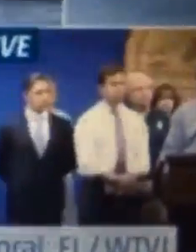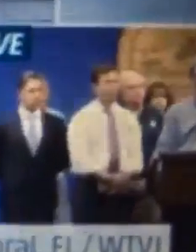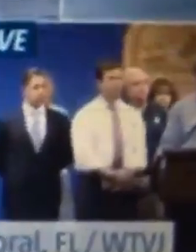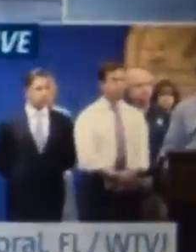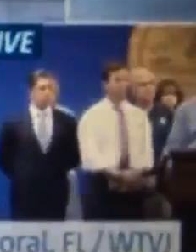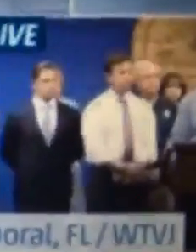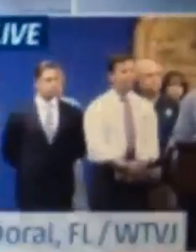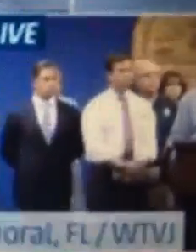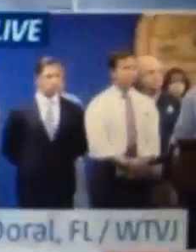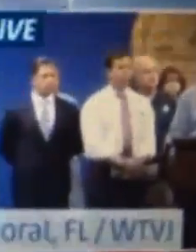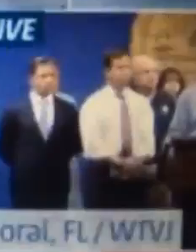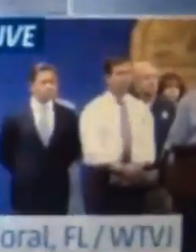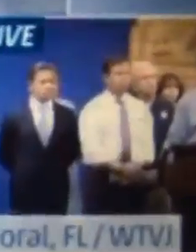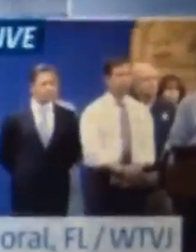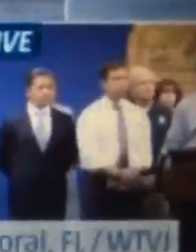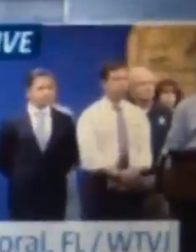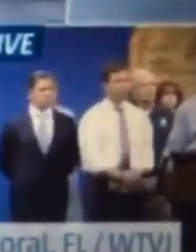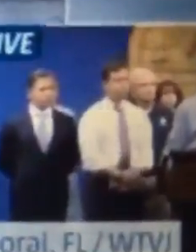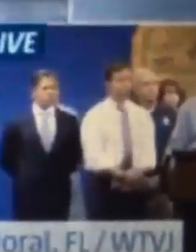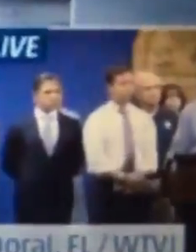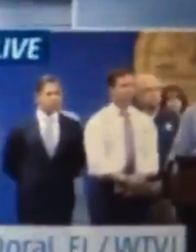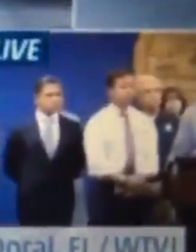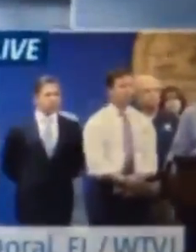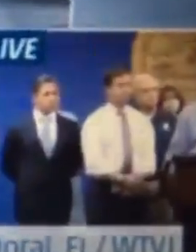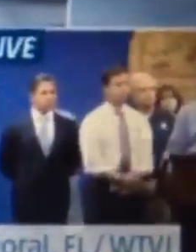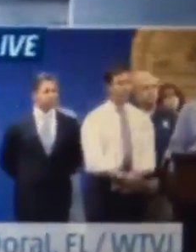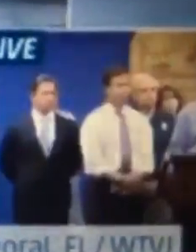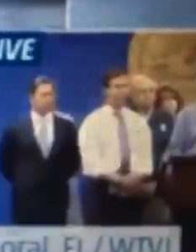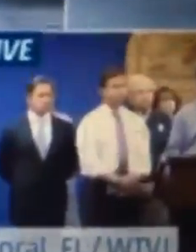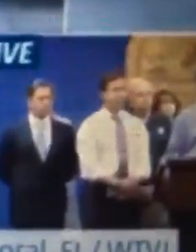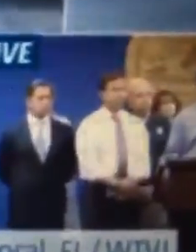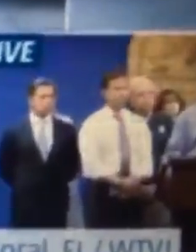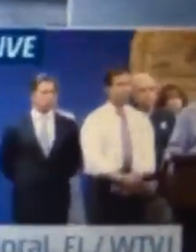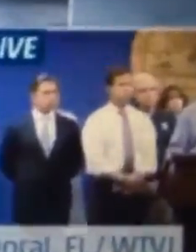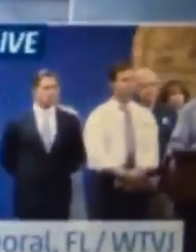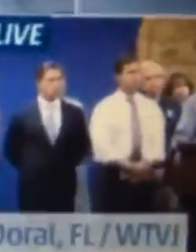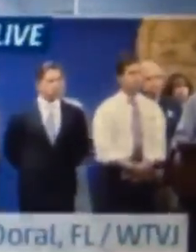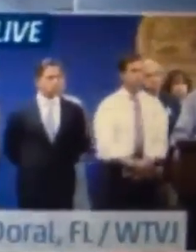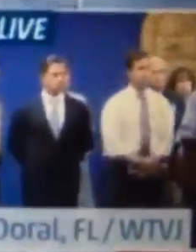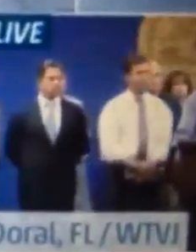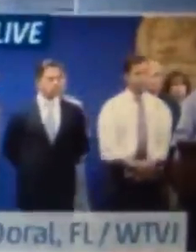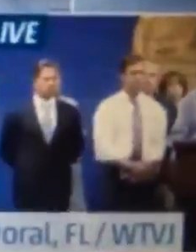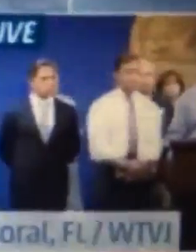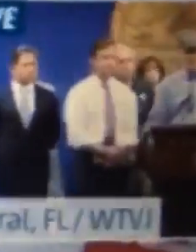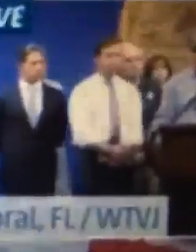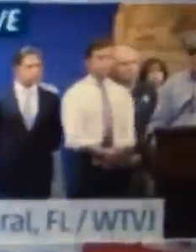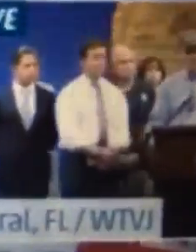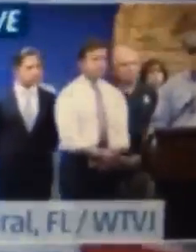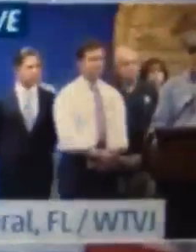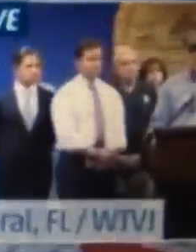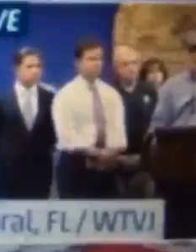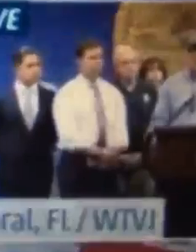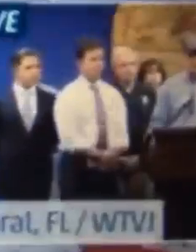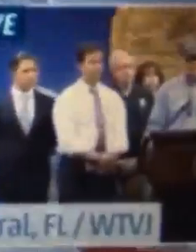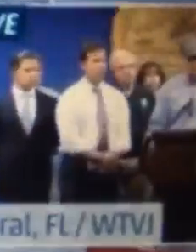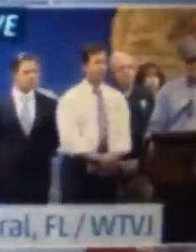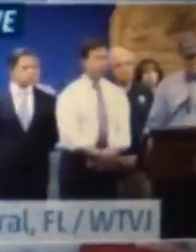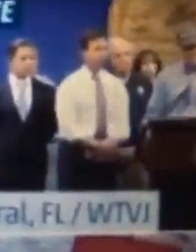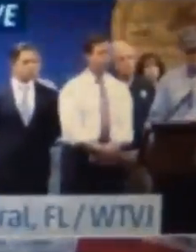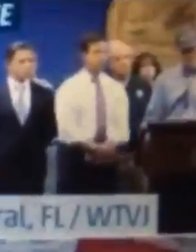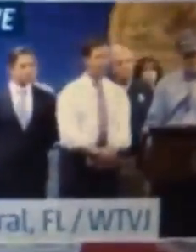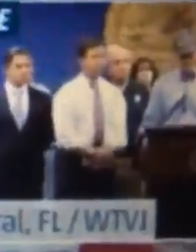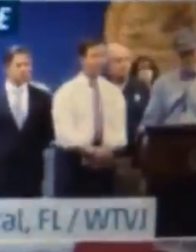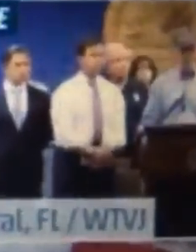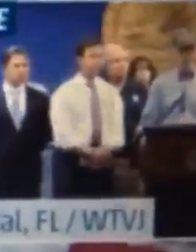Dyke are taking place, and additional inspections will begin once the lake approaches 17 feet. The lake level is currently is 13.68